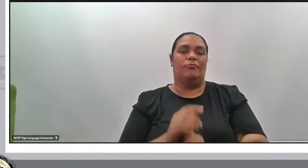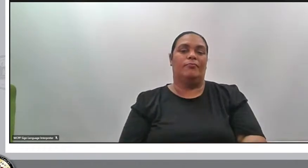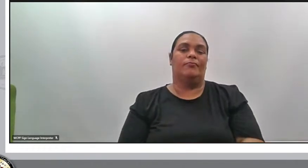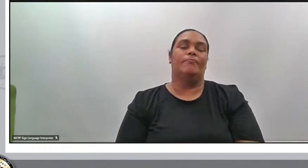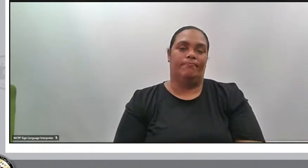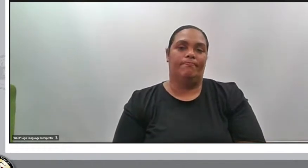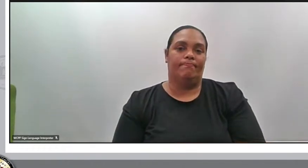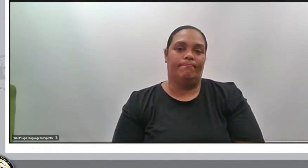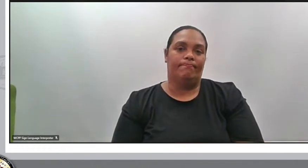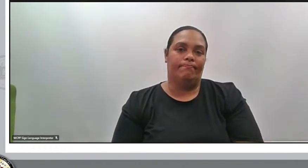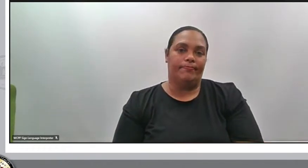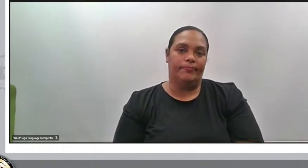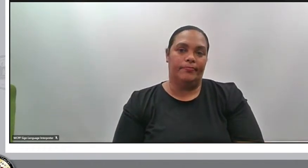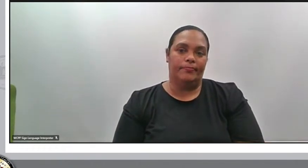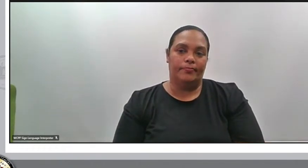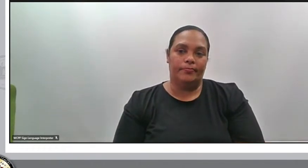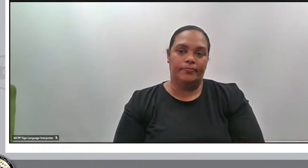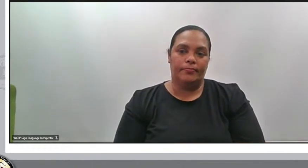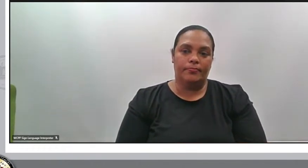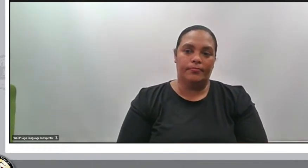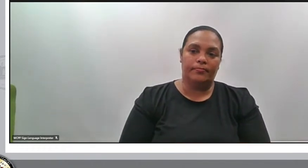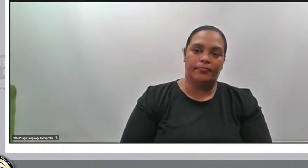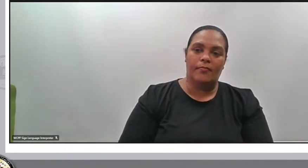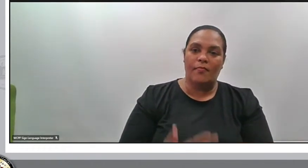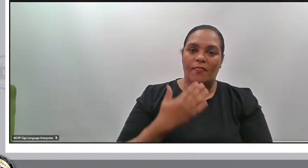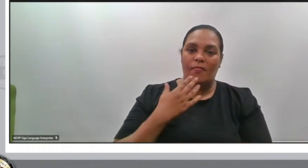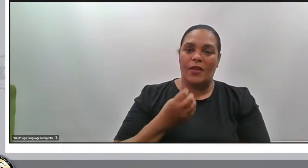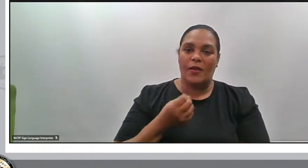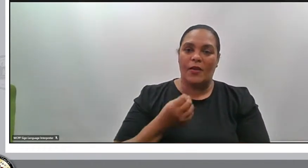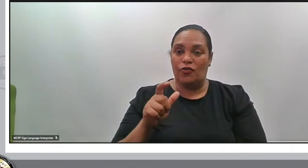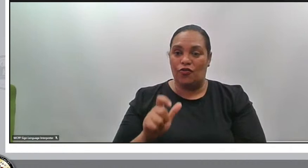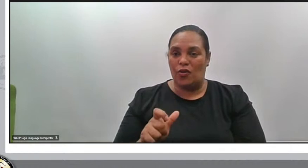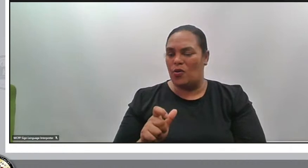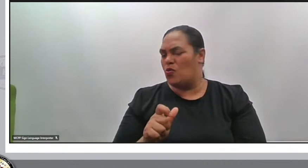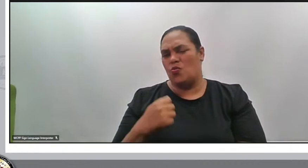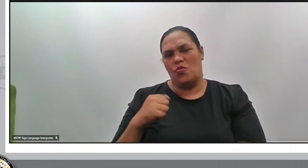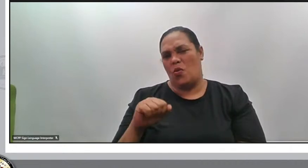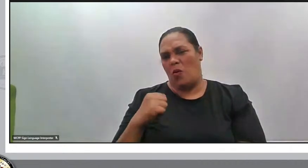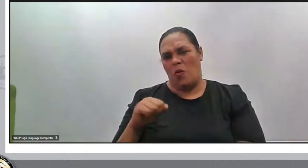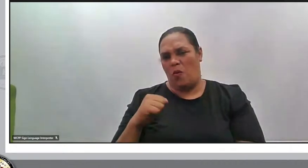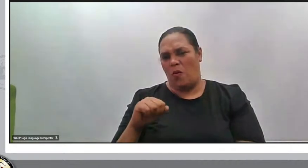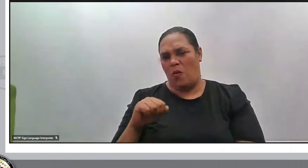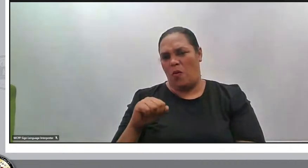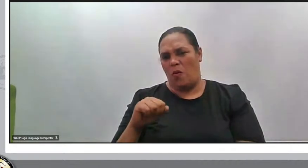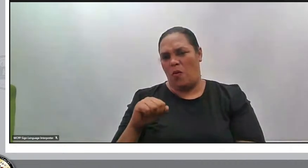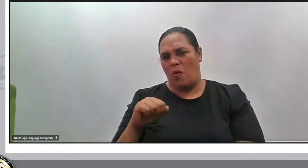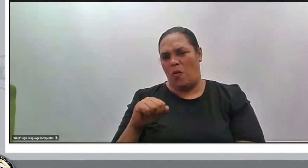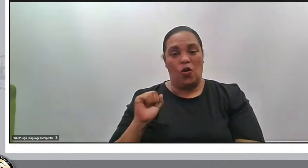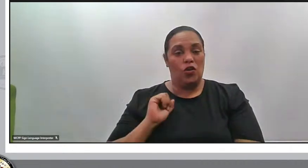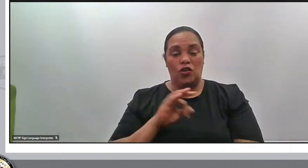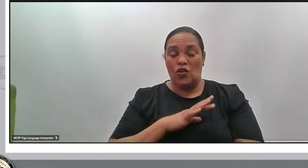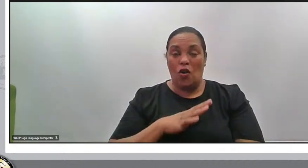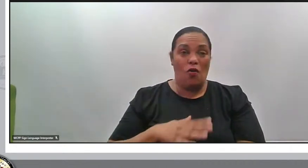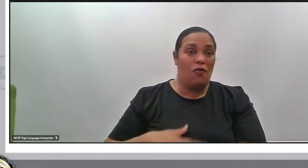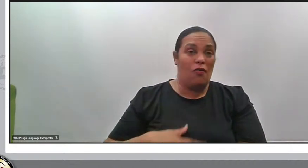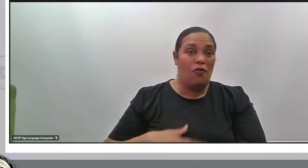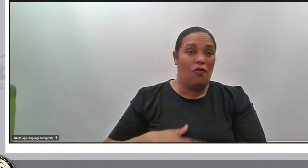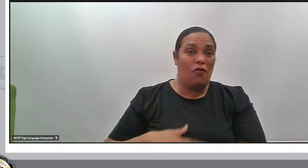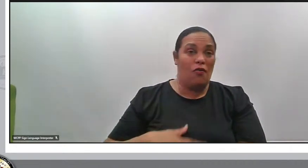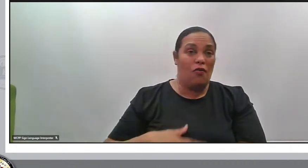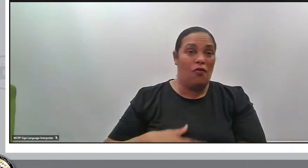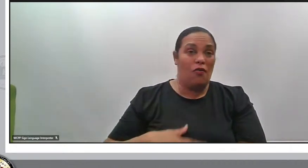Thank you, Mr. Titus. Thank you. Thank you very much, Chair. No, it's staff across the organisation, all